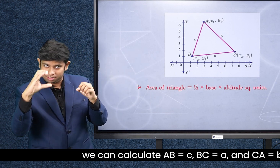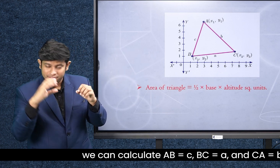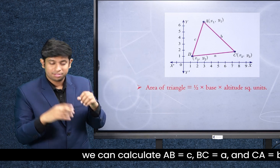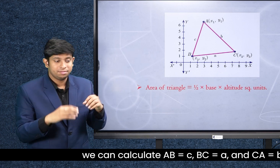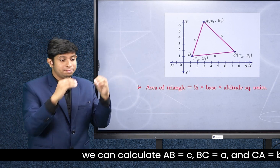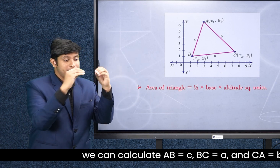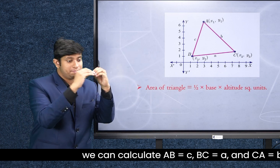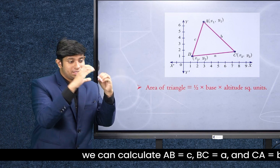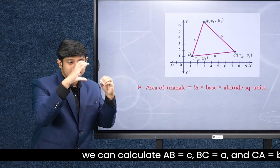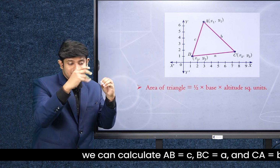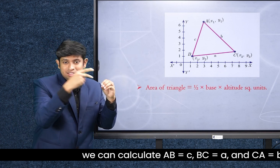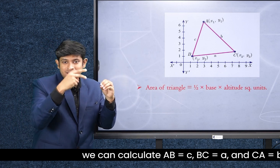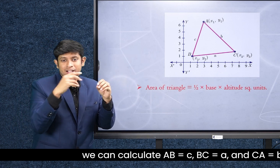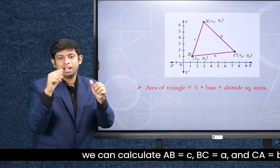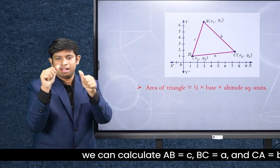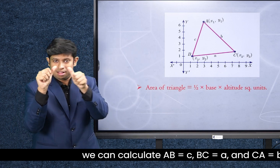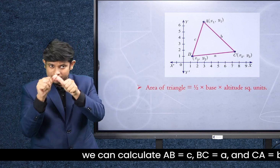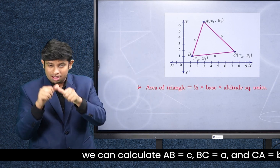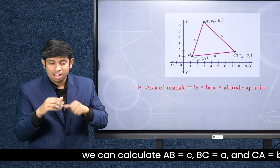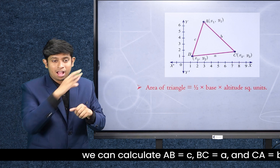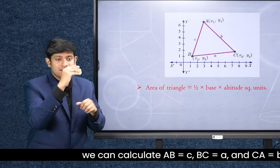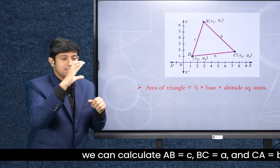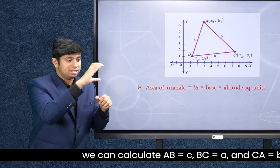and CA is equal to B.